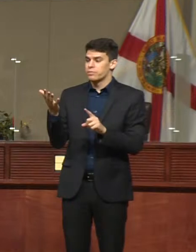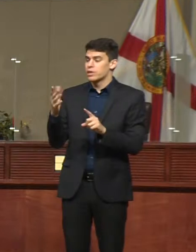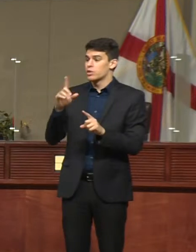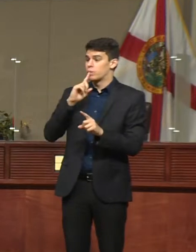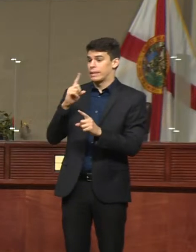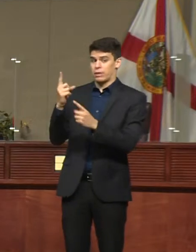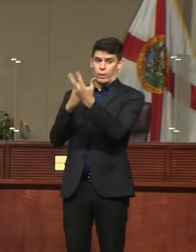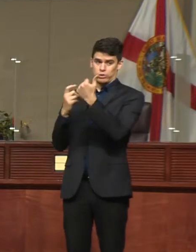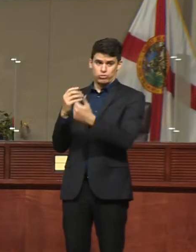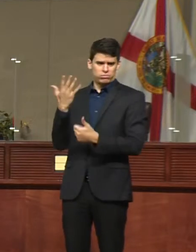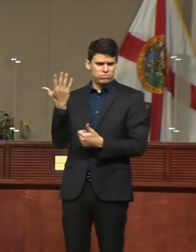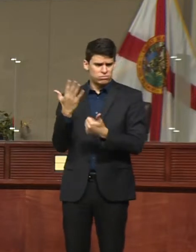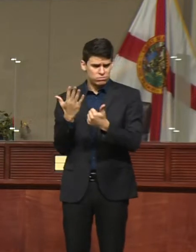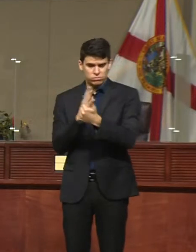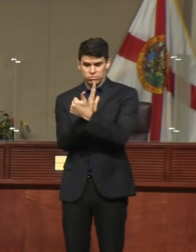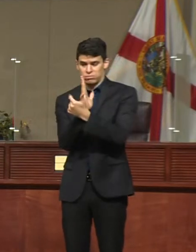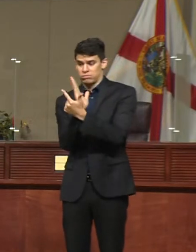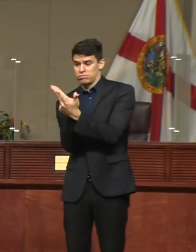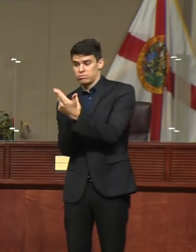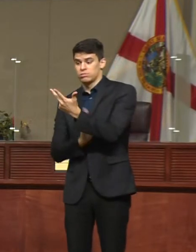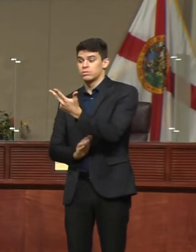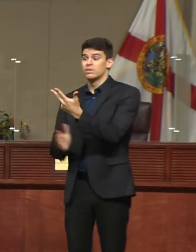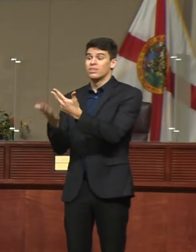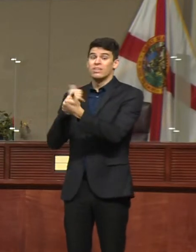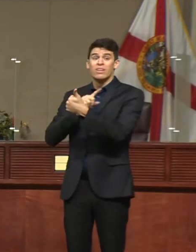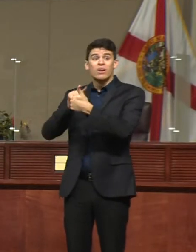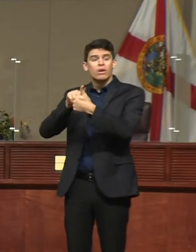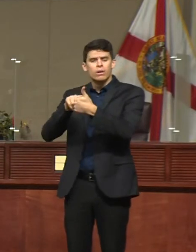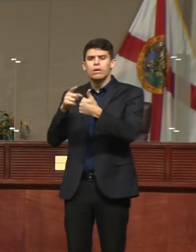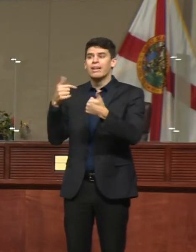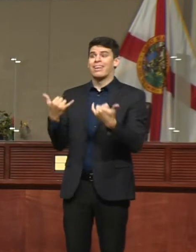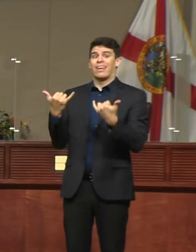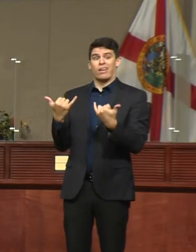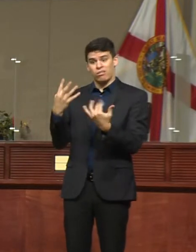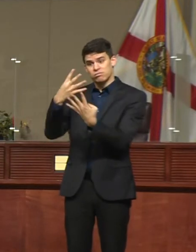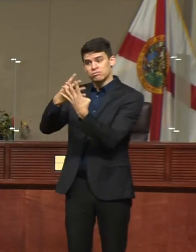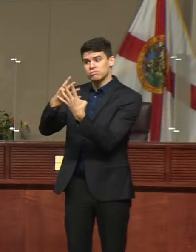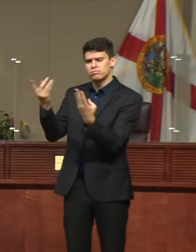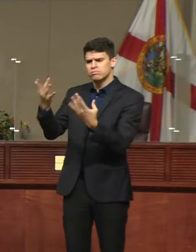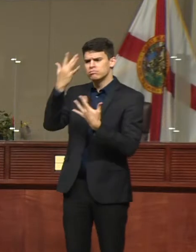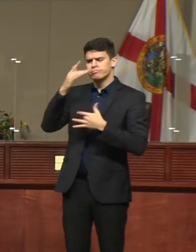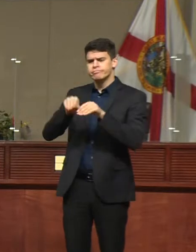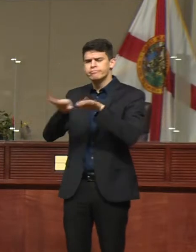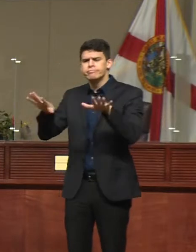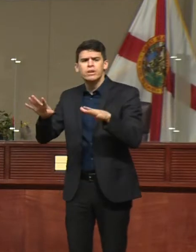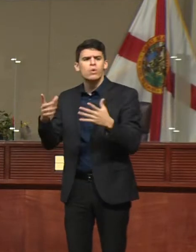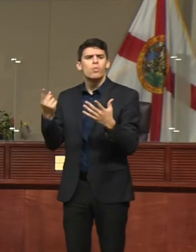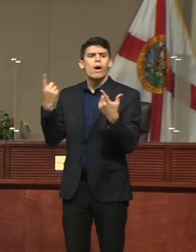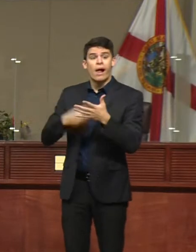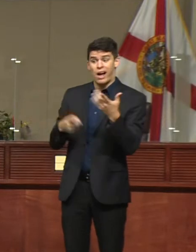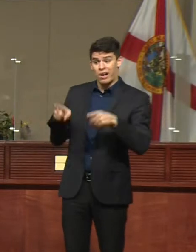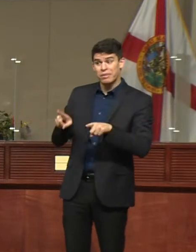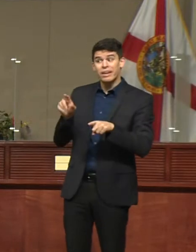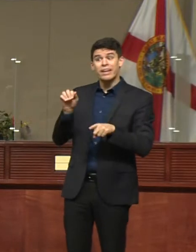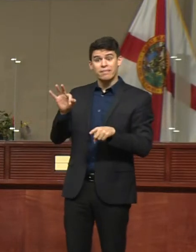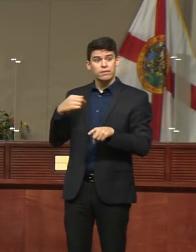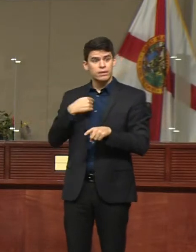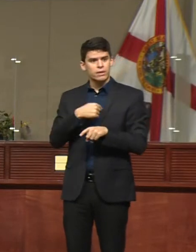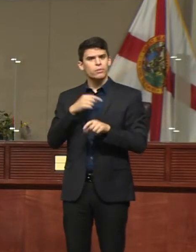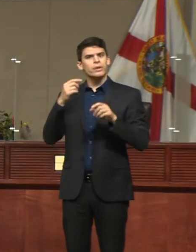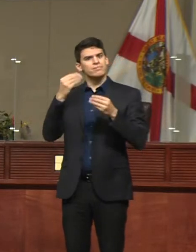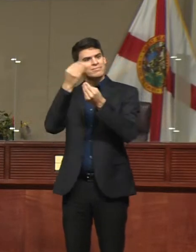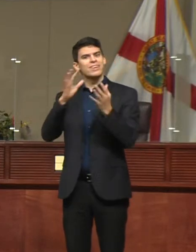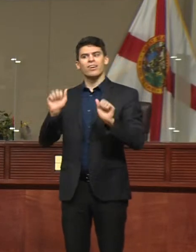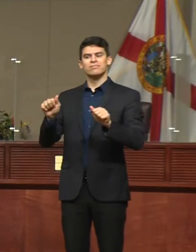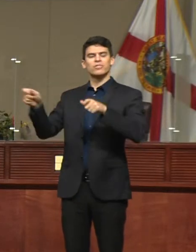were, where are we with the outbreak in the prison, and can we say it's under control? And